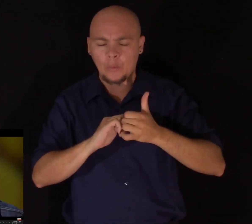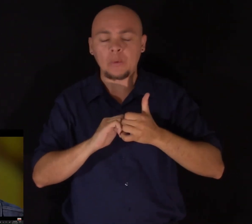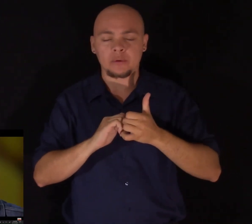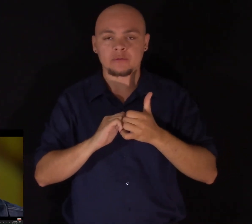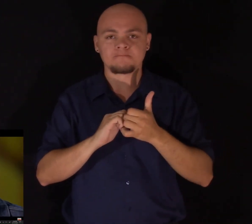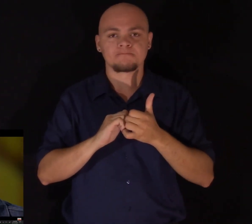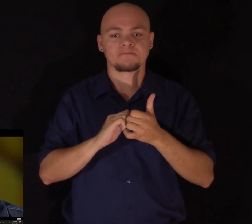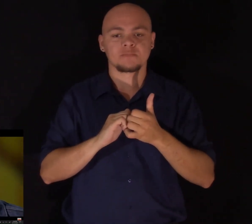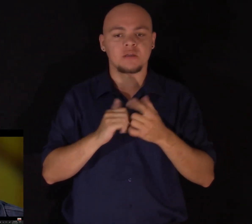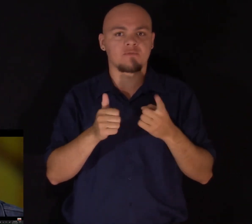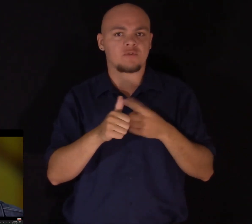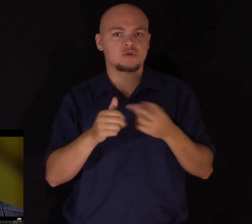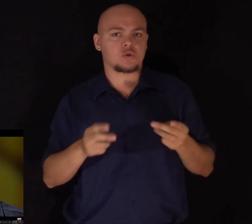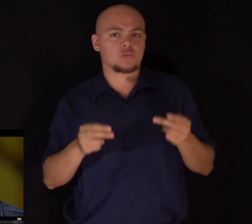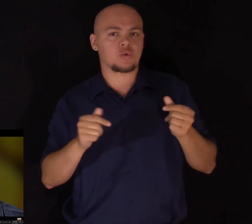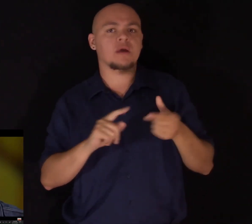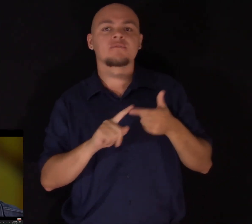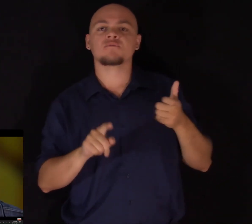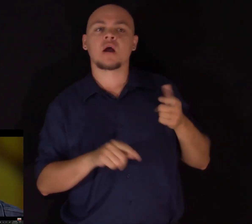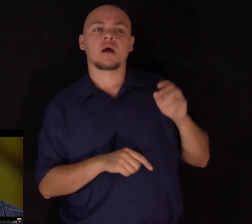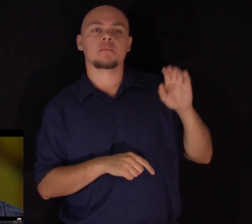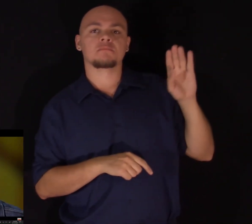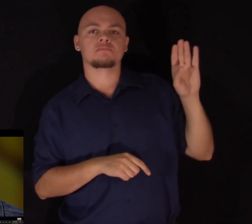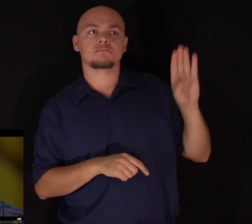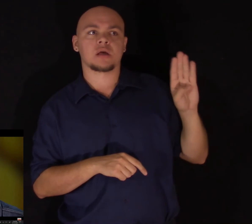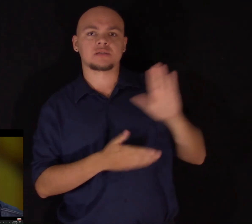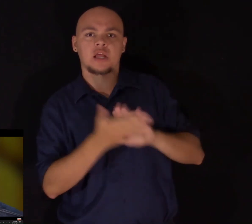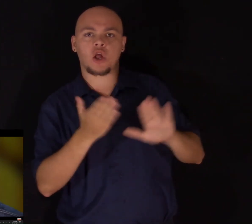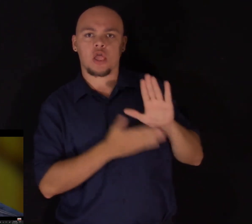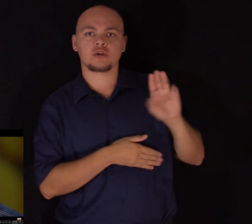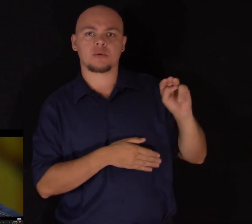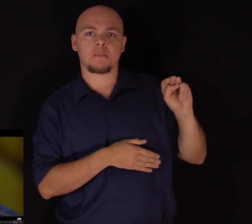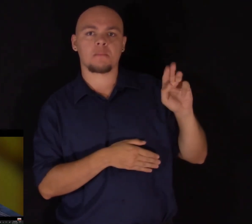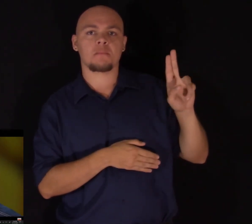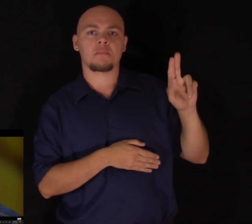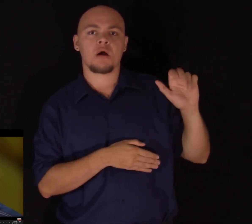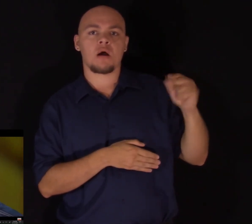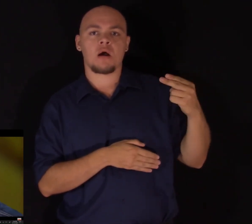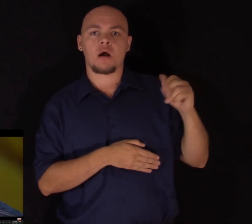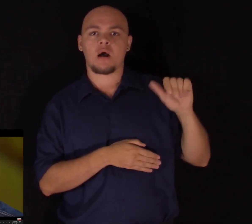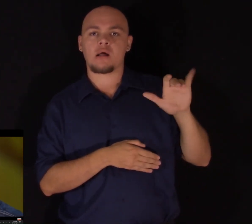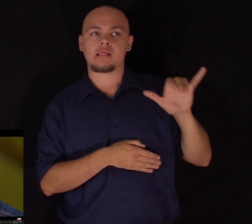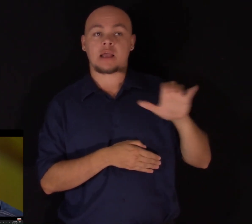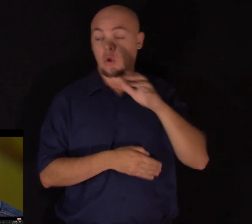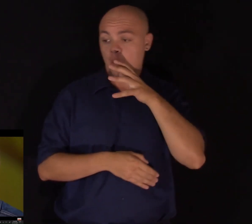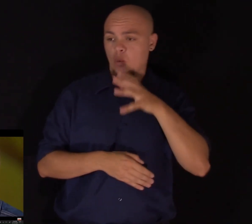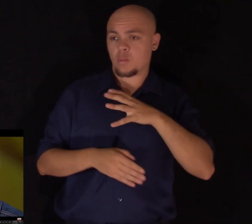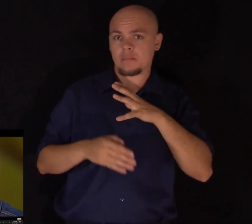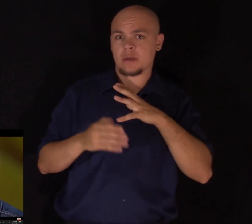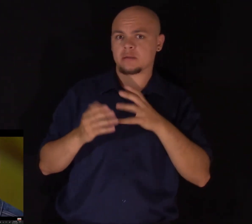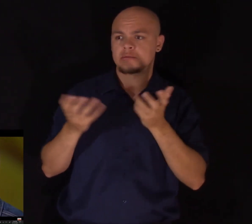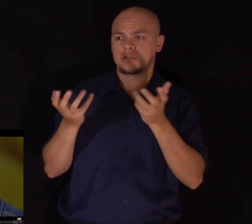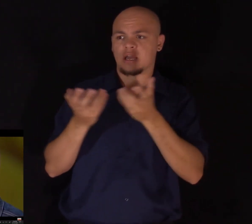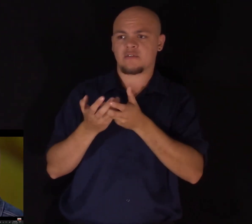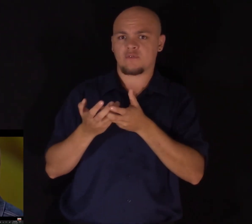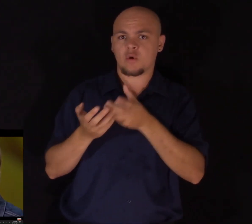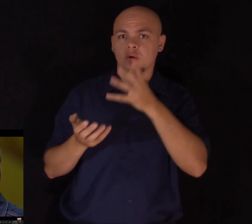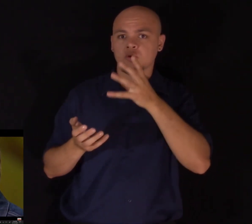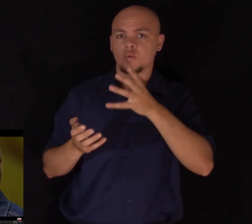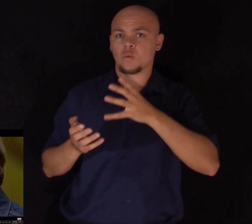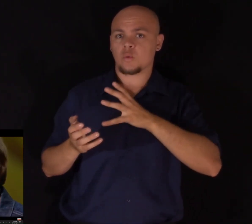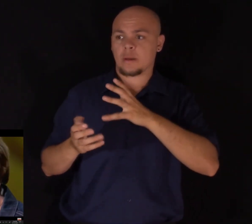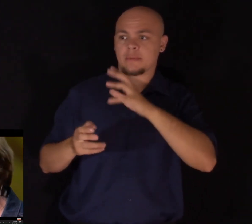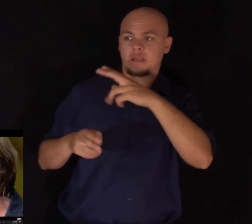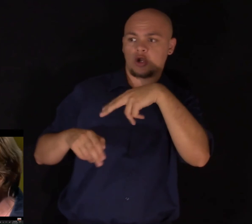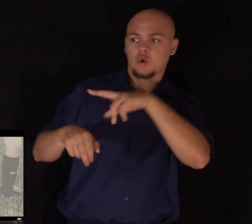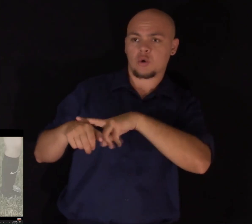Very quickly, some research by Mahalik at Boston College. He asked, what do women need to do to conform to female norms? The top answers in